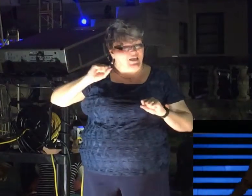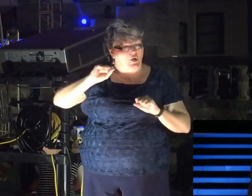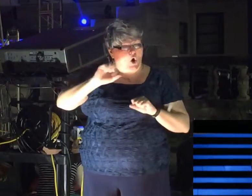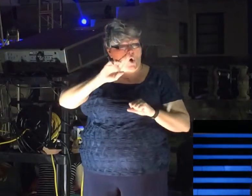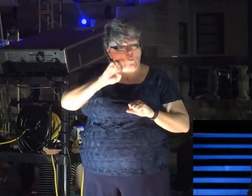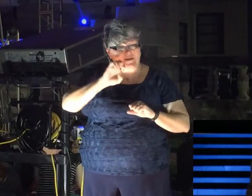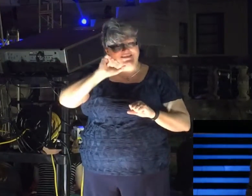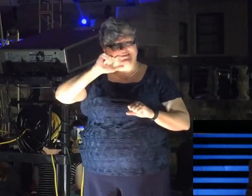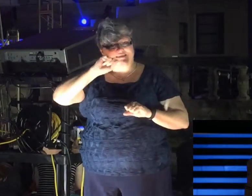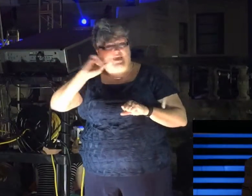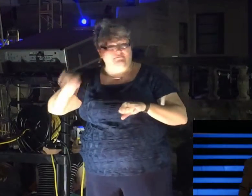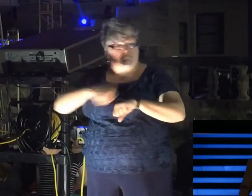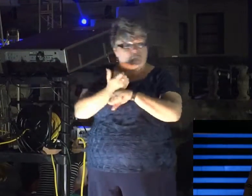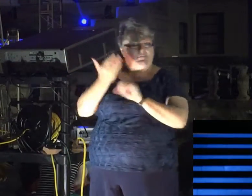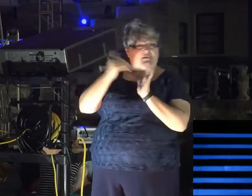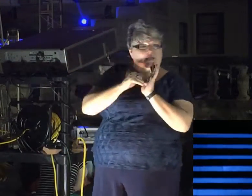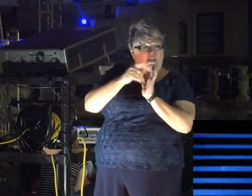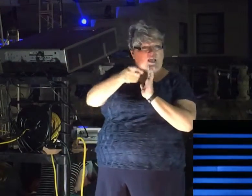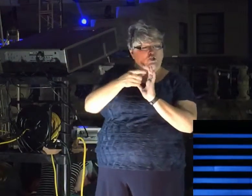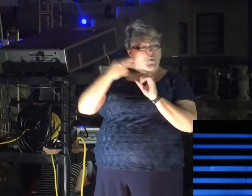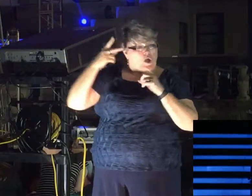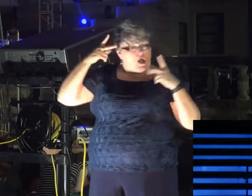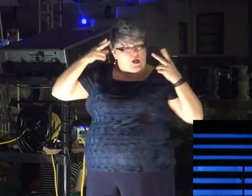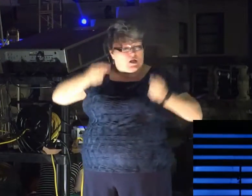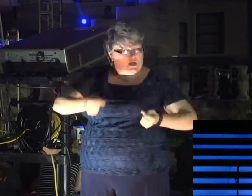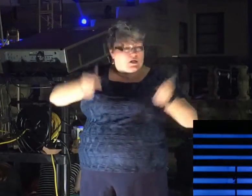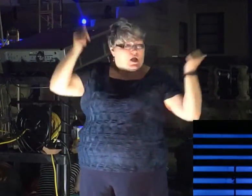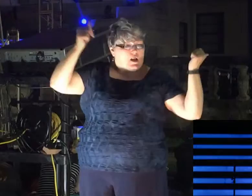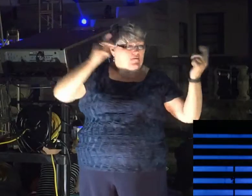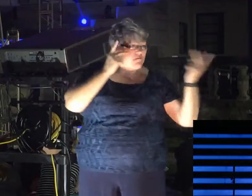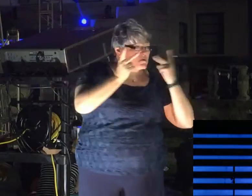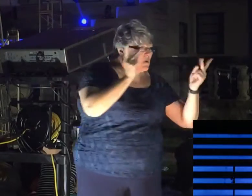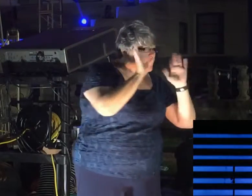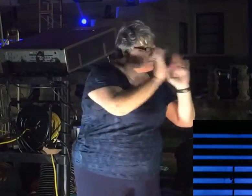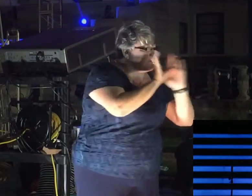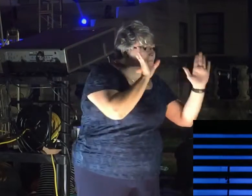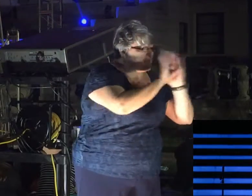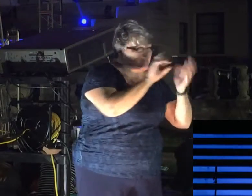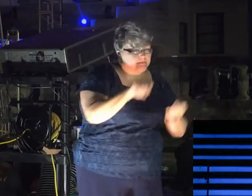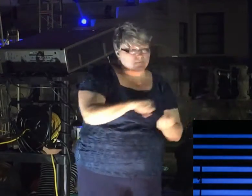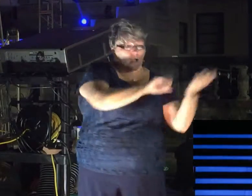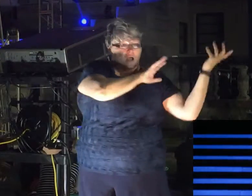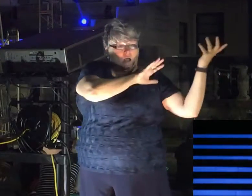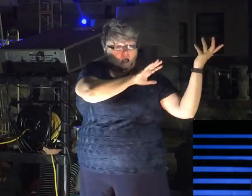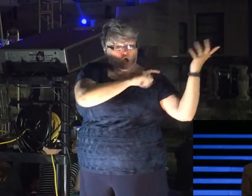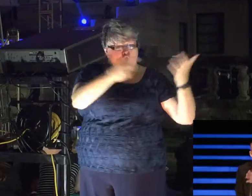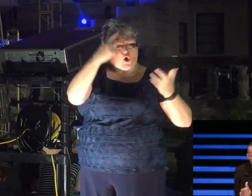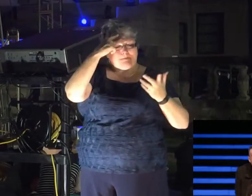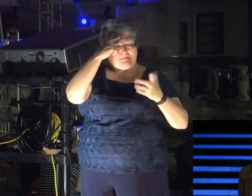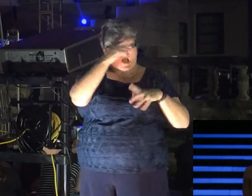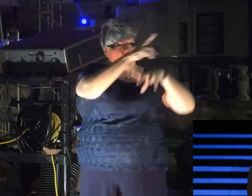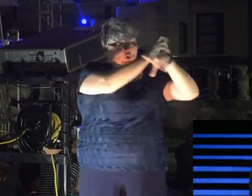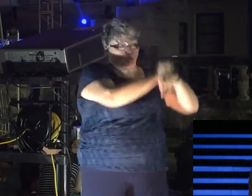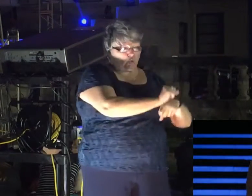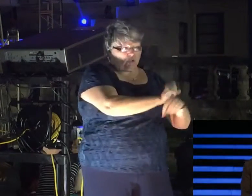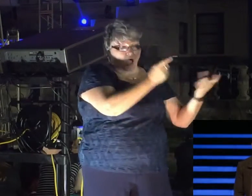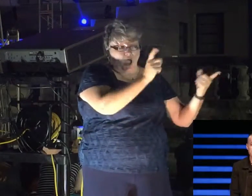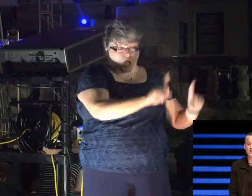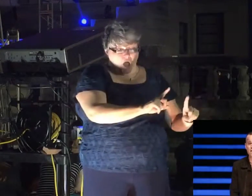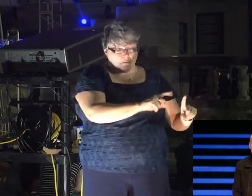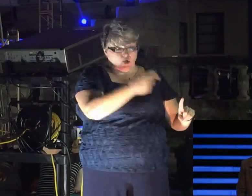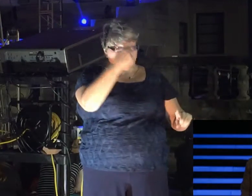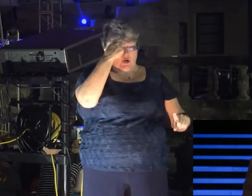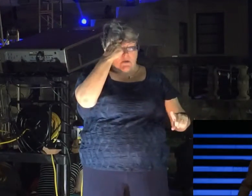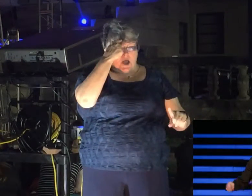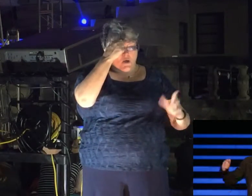mind can reset. What will happen is as you cut hypersexualized images out of your mind's gotten used to it,